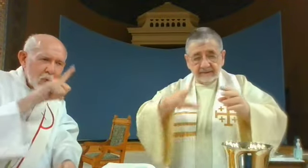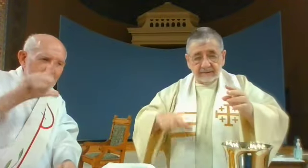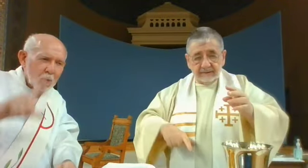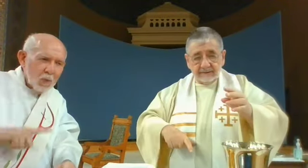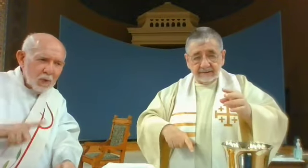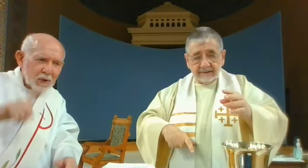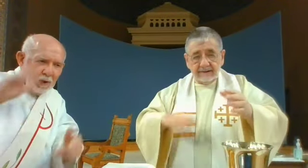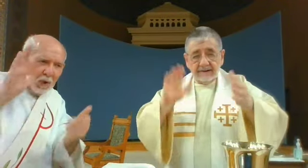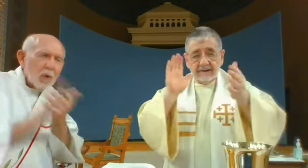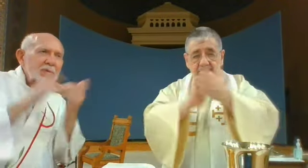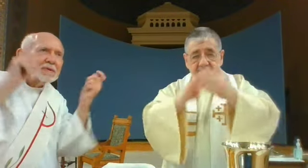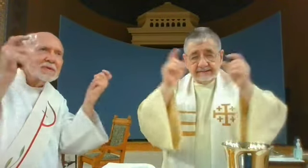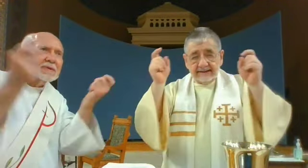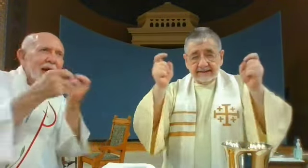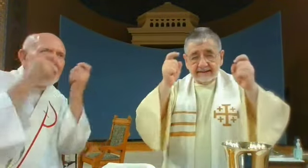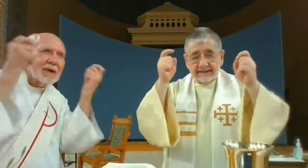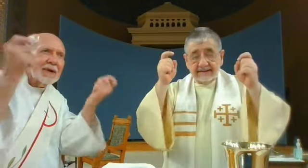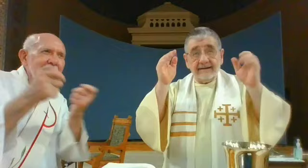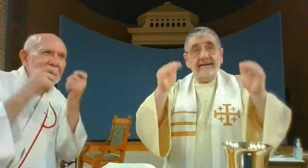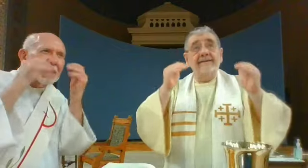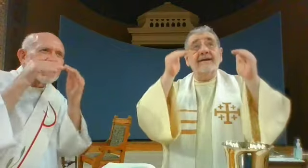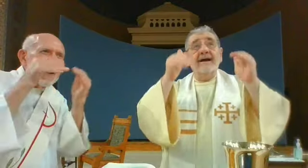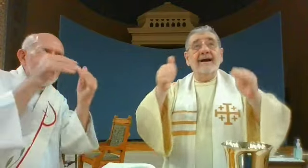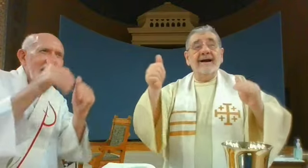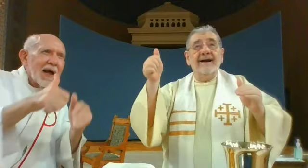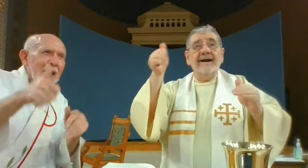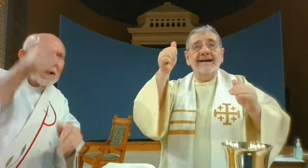Lord. Hosanna in the highest.